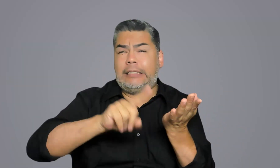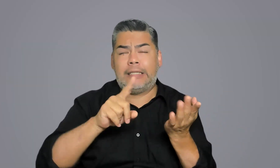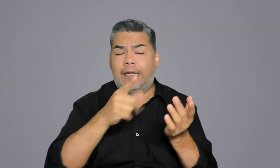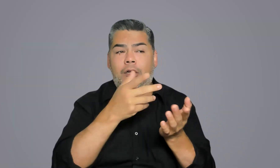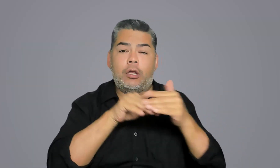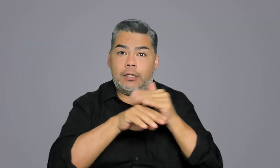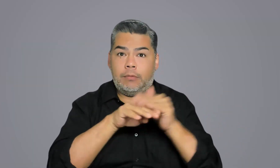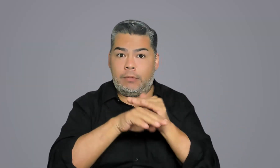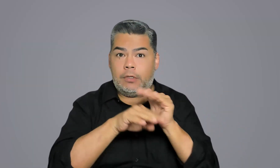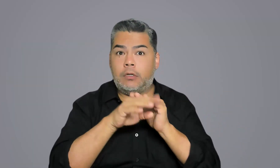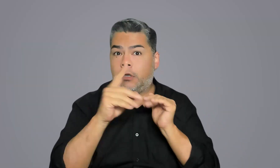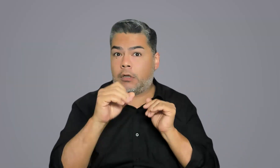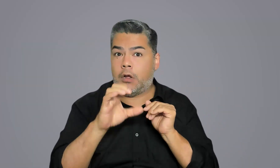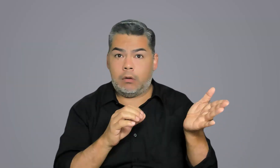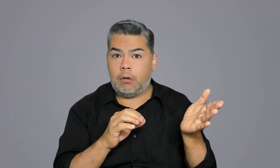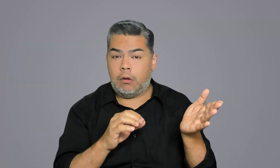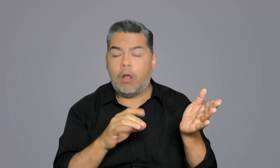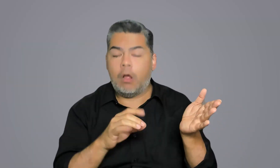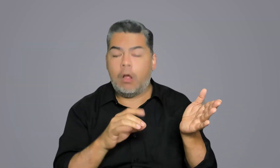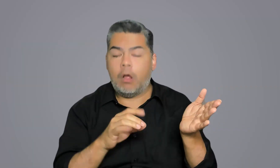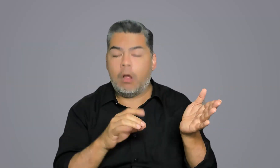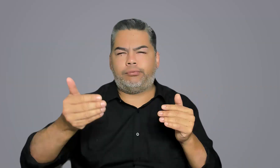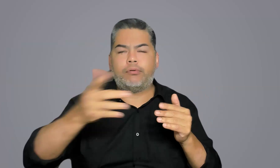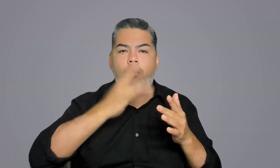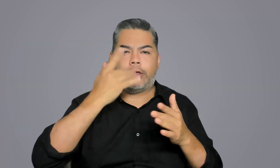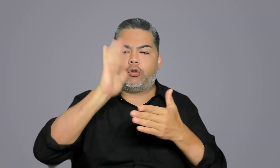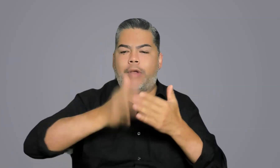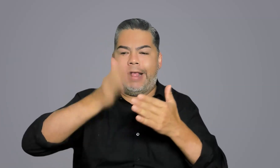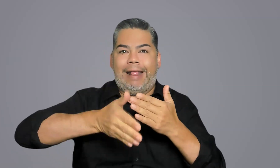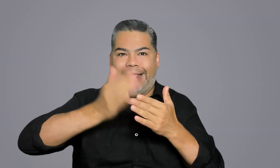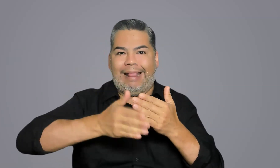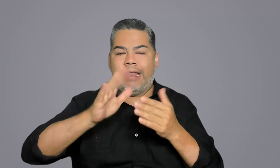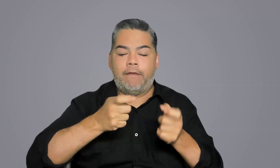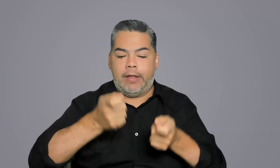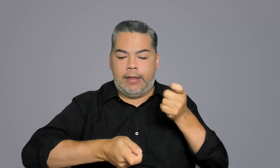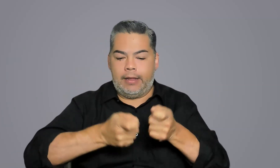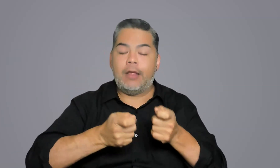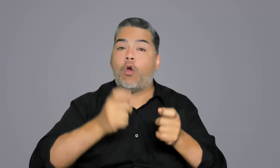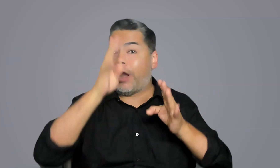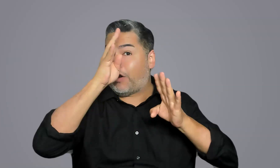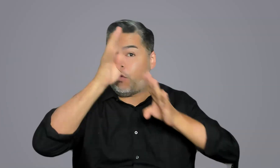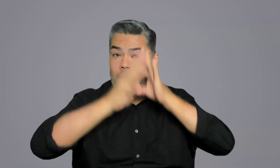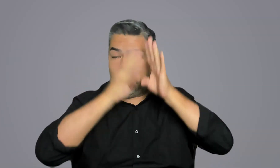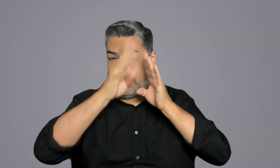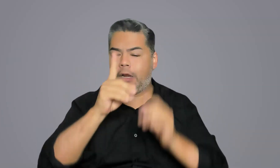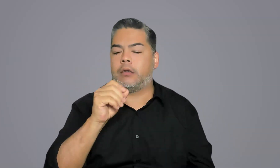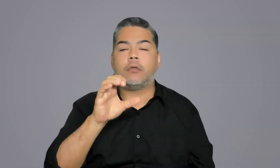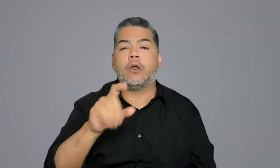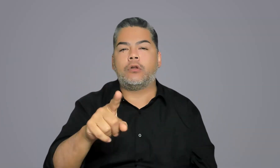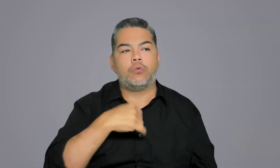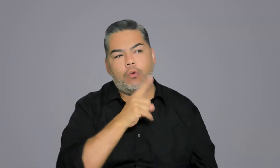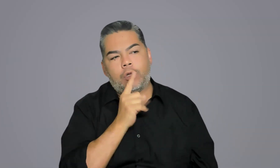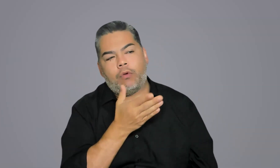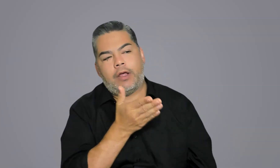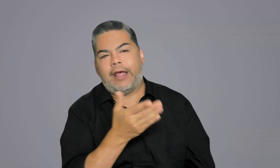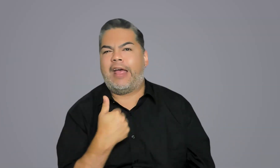turn. That will help to make sure that when you get to the end of editing or end of creating your document, you've pretty much encountered everything and